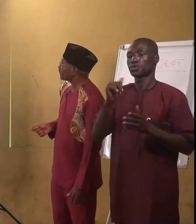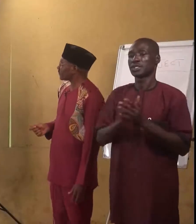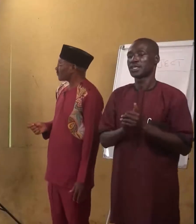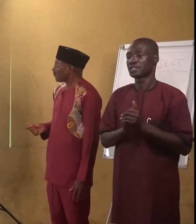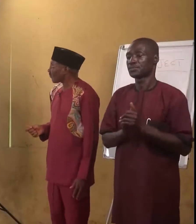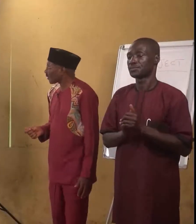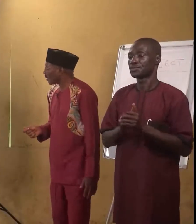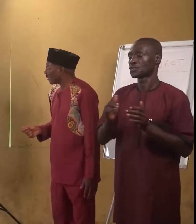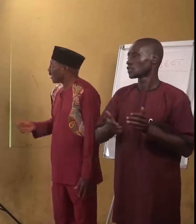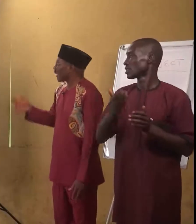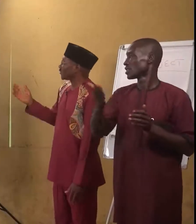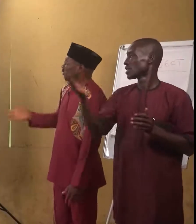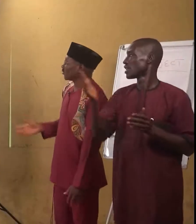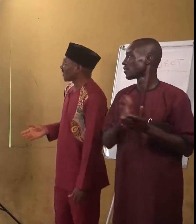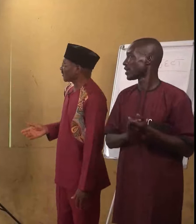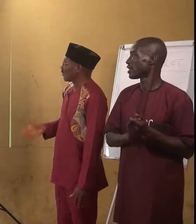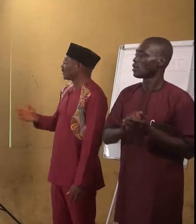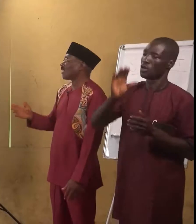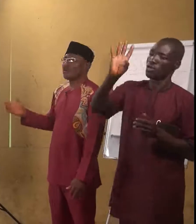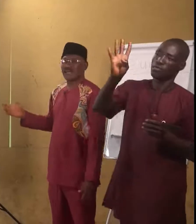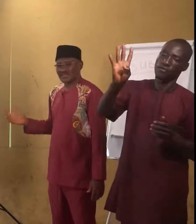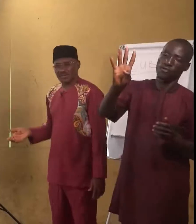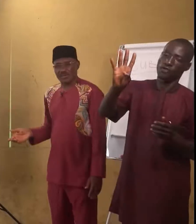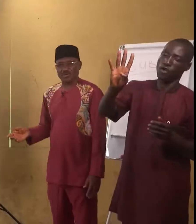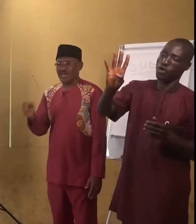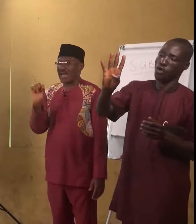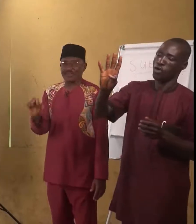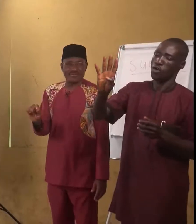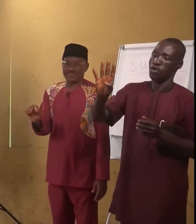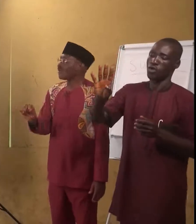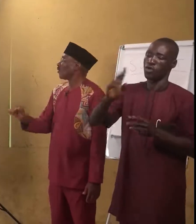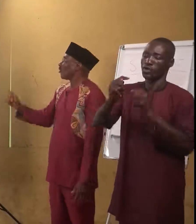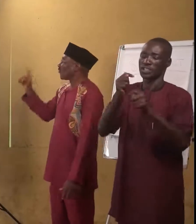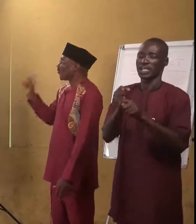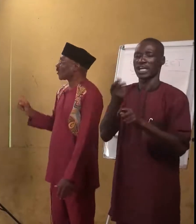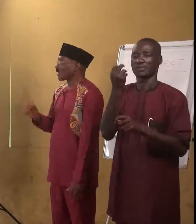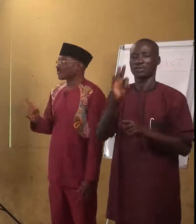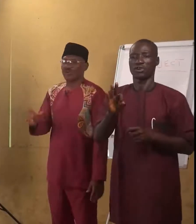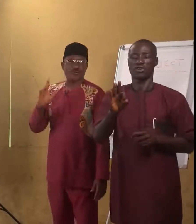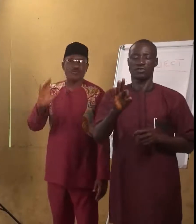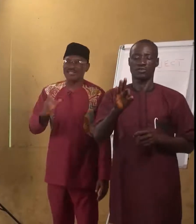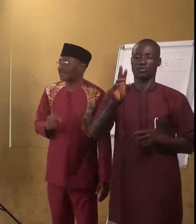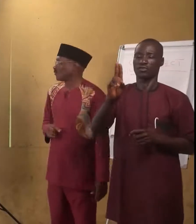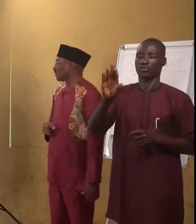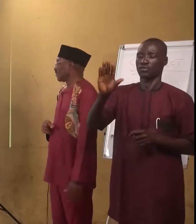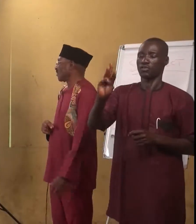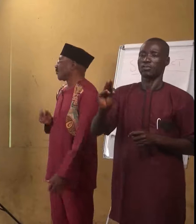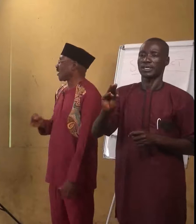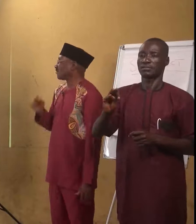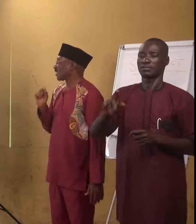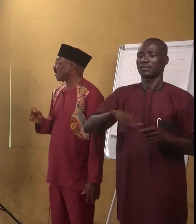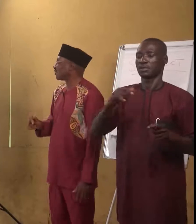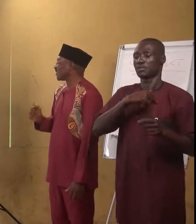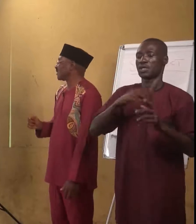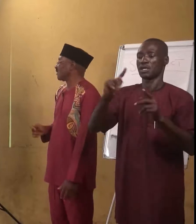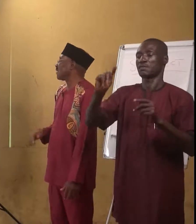Now, I told you that under urban settlement, we have 4 types of urban settlements. We